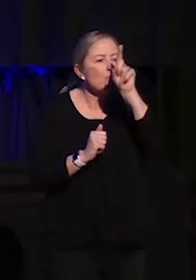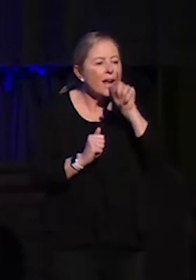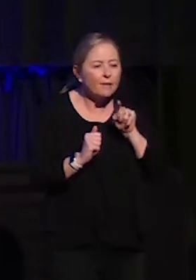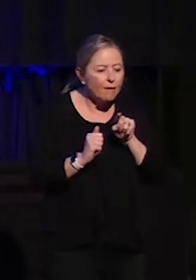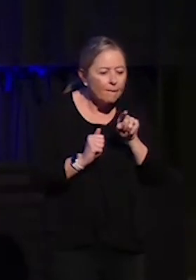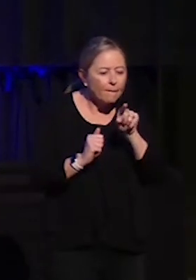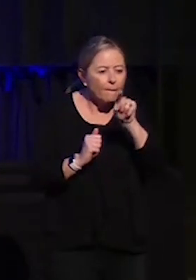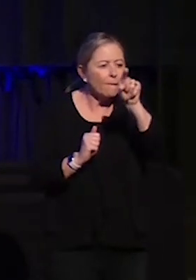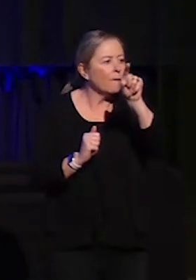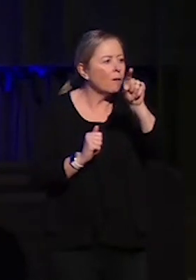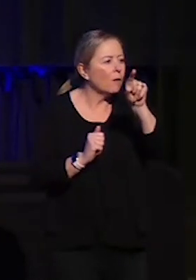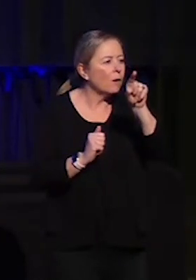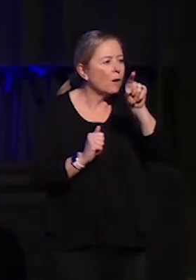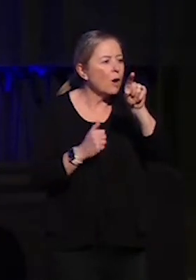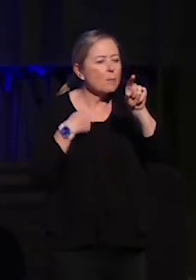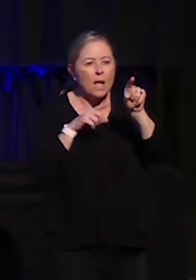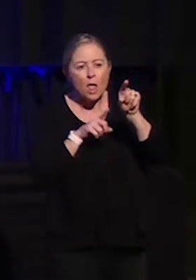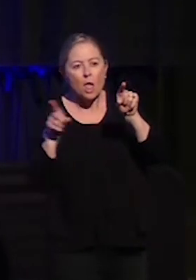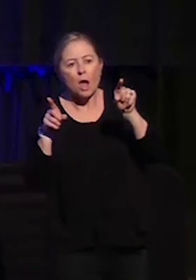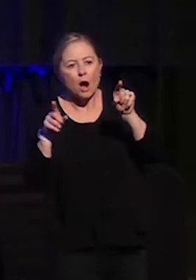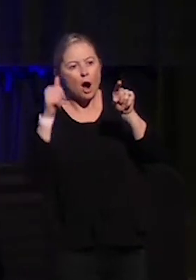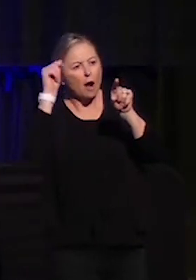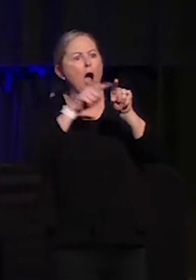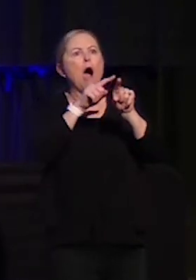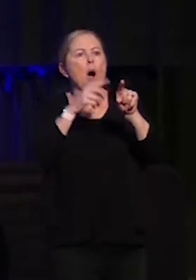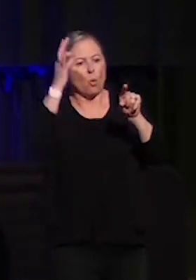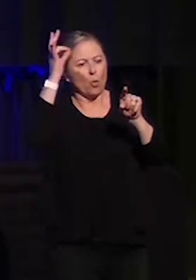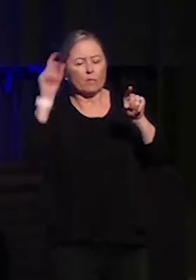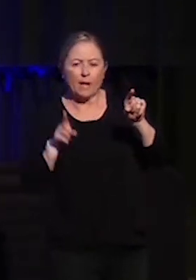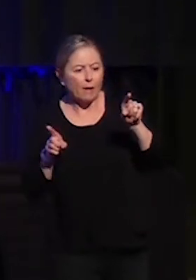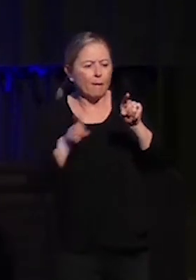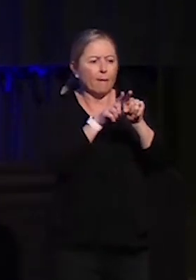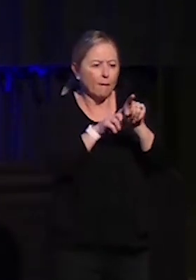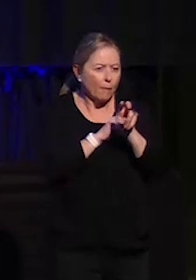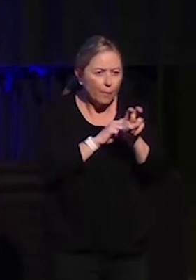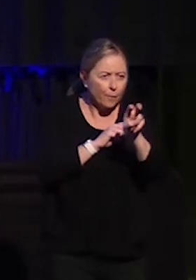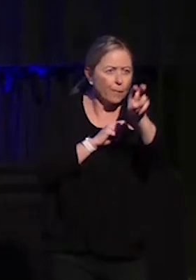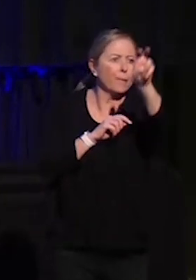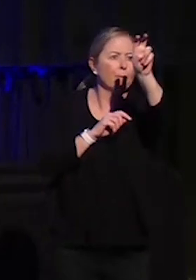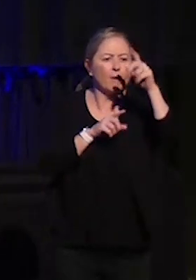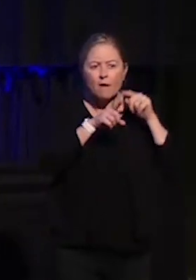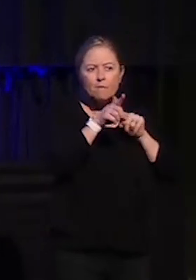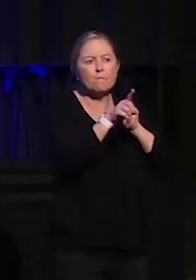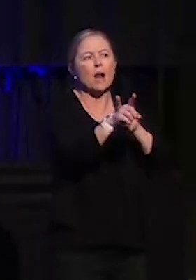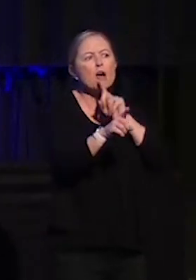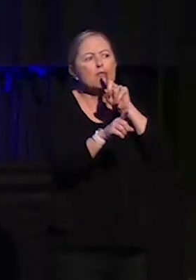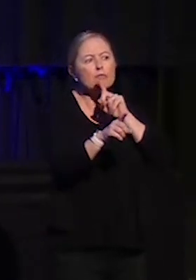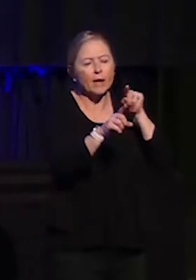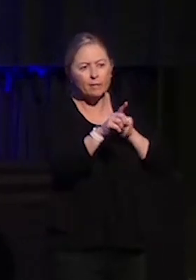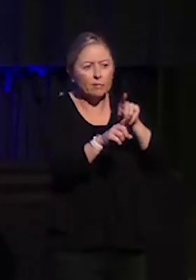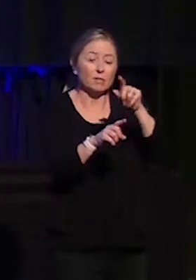you're veering off the path, come back, right? So that's an example where I find